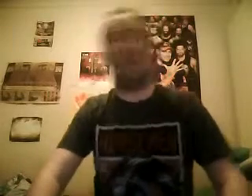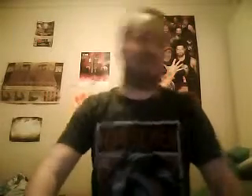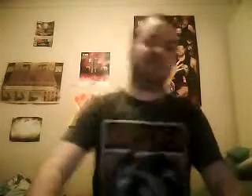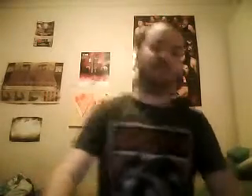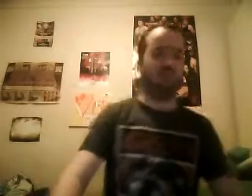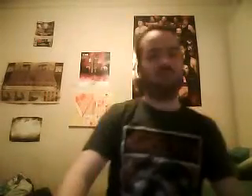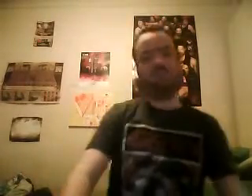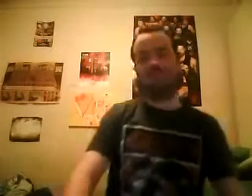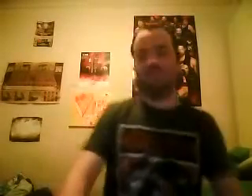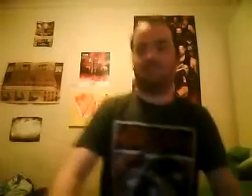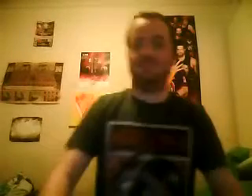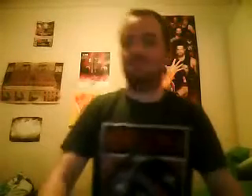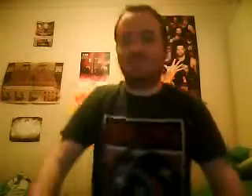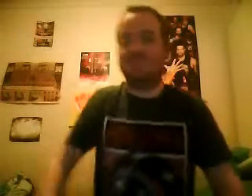exactly.